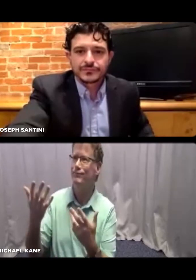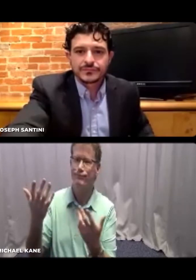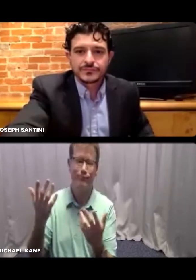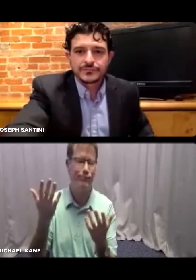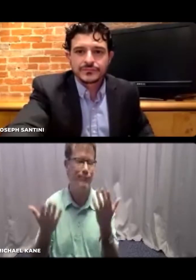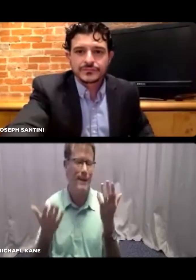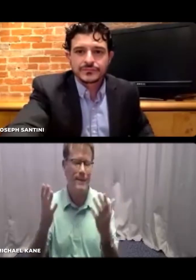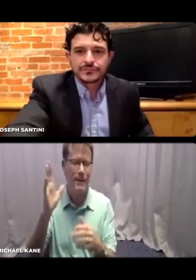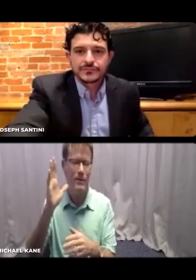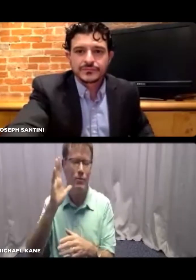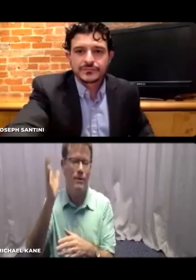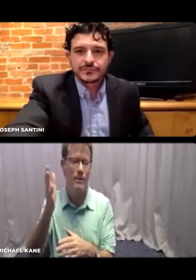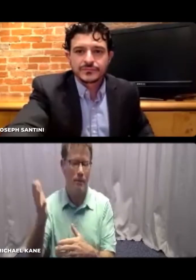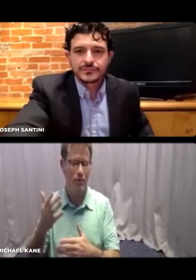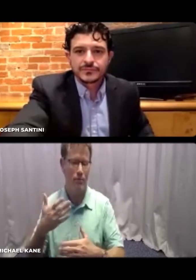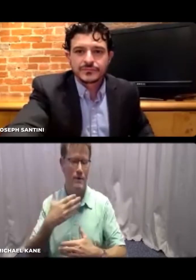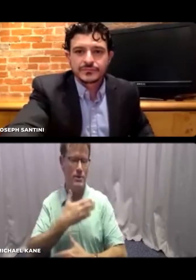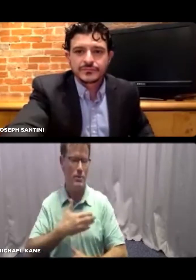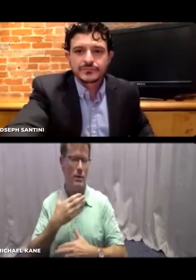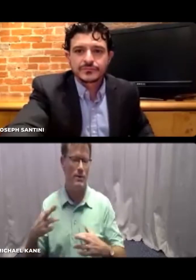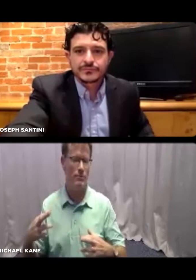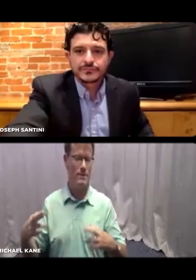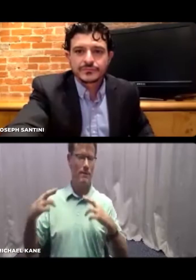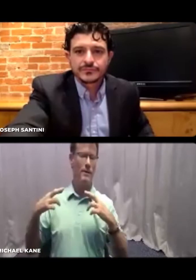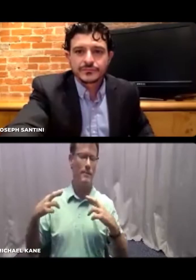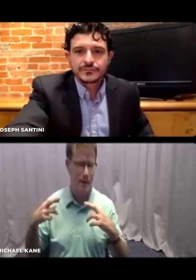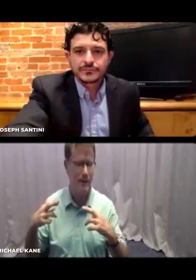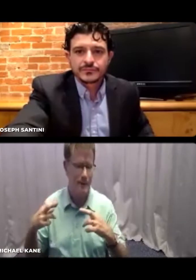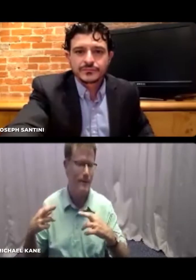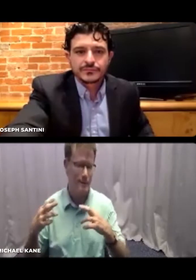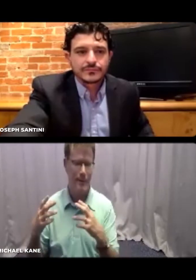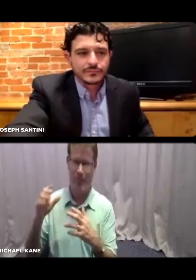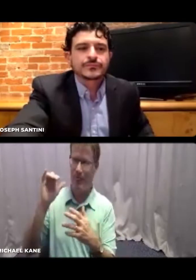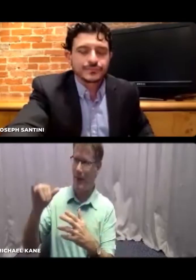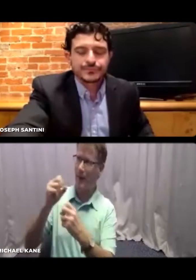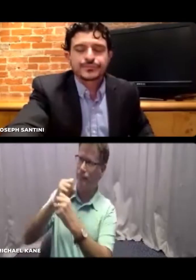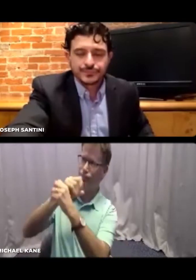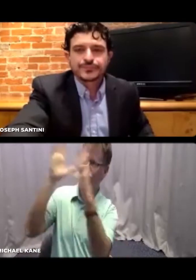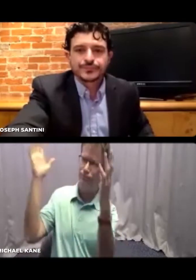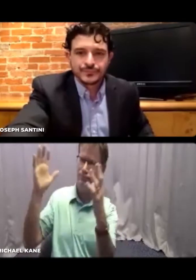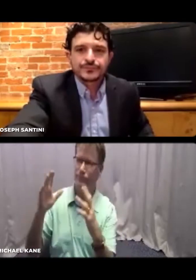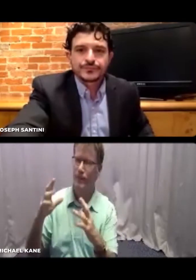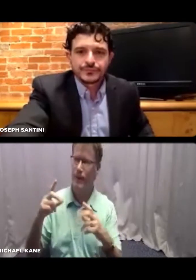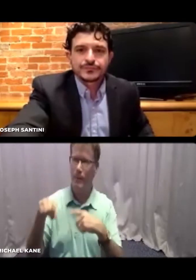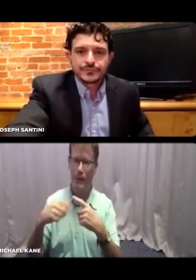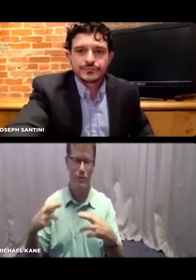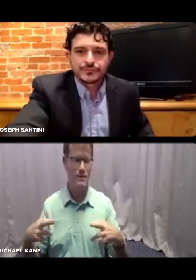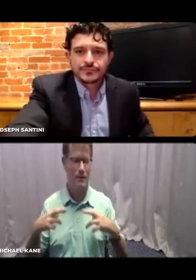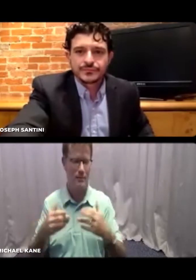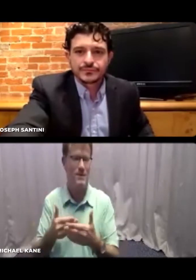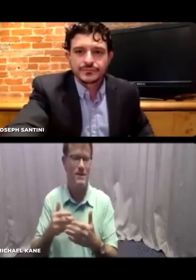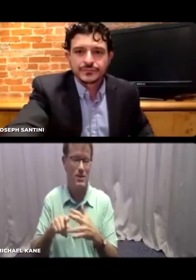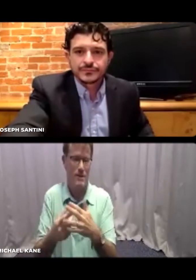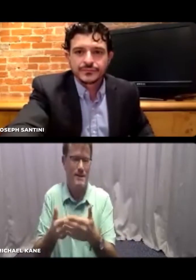Maybe if you see your grandparents enjoying their retirement, that can give you a vision Right,